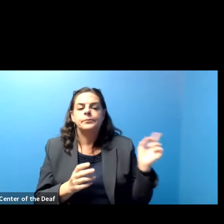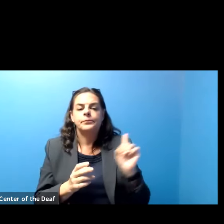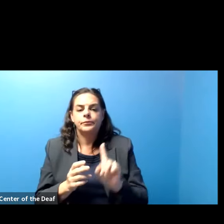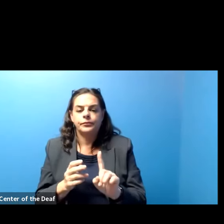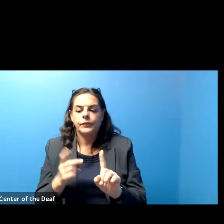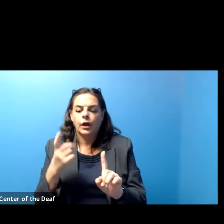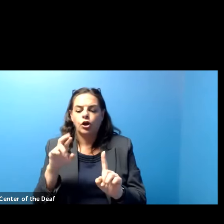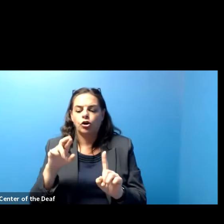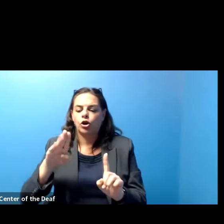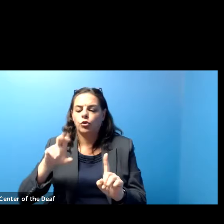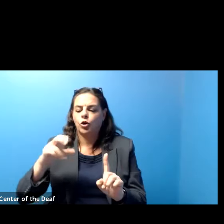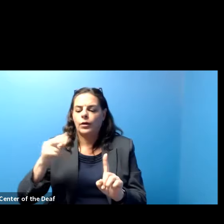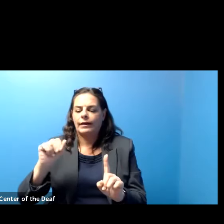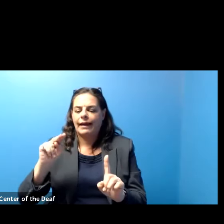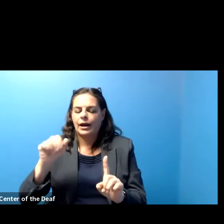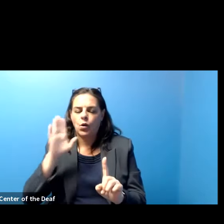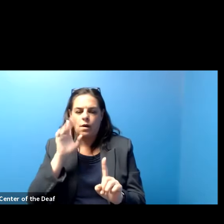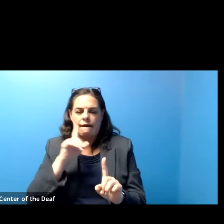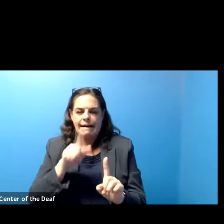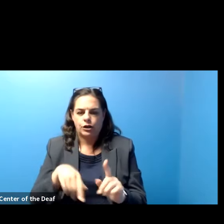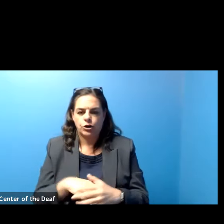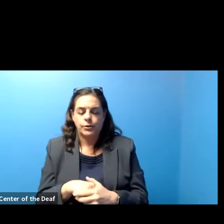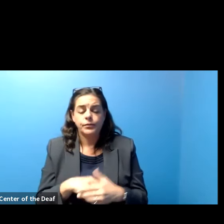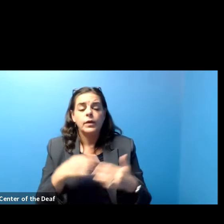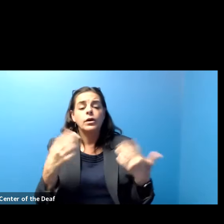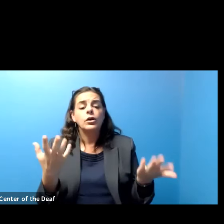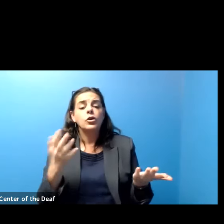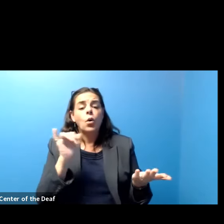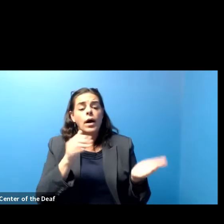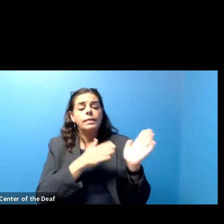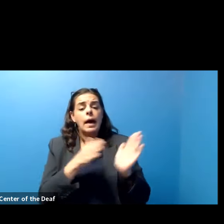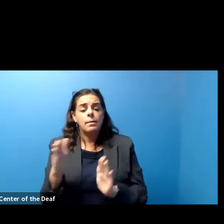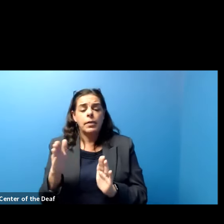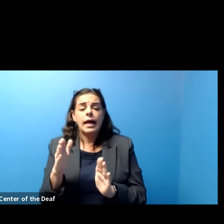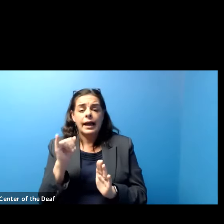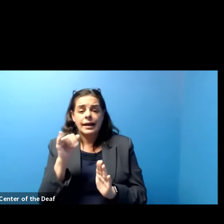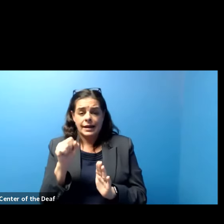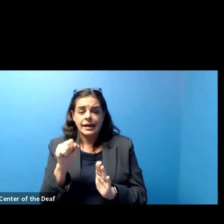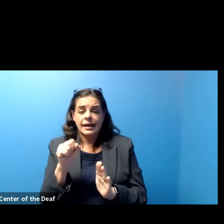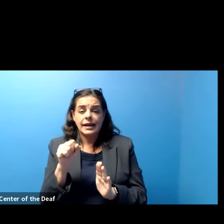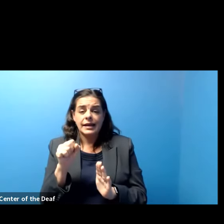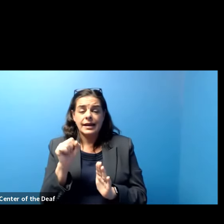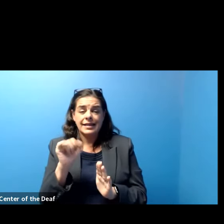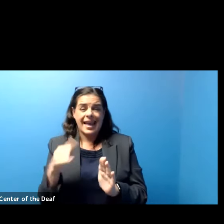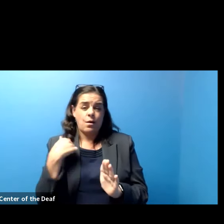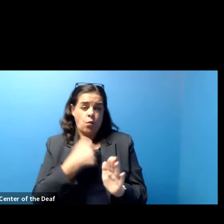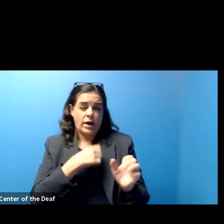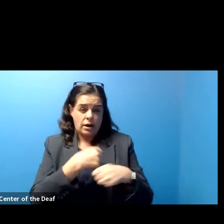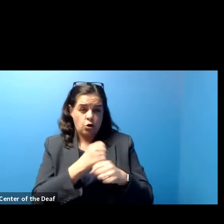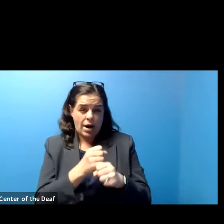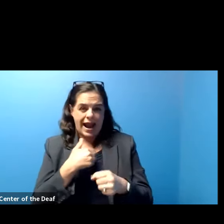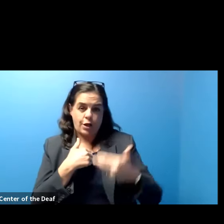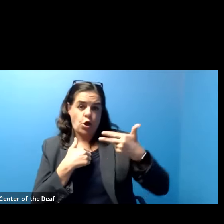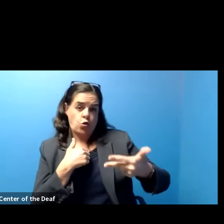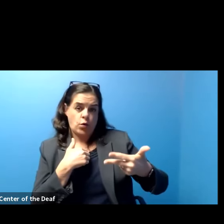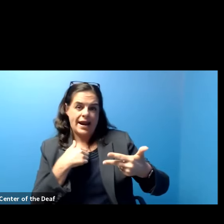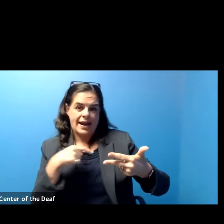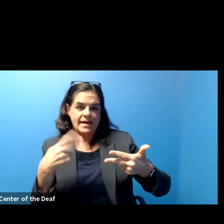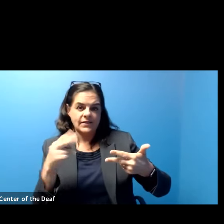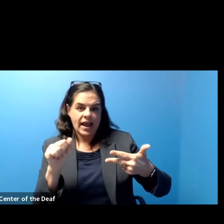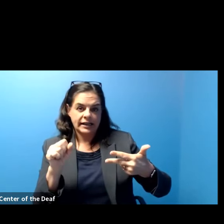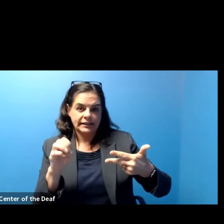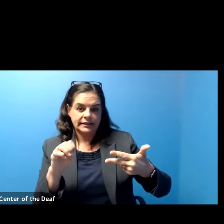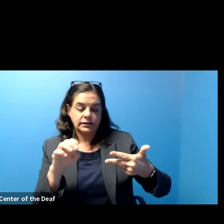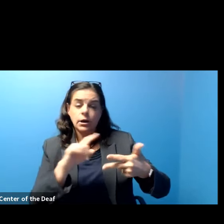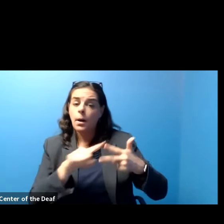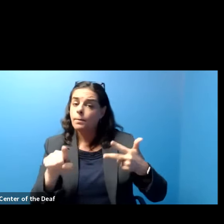And Dr. Buchanan will come in to answer that question. So the plan is written that was created has 3 phases. Again,